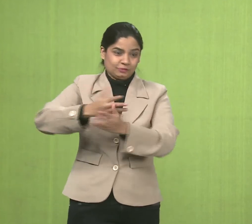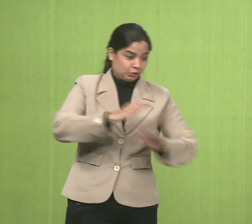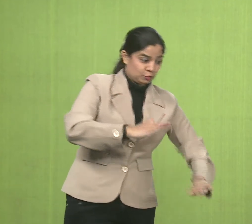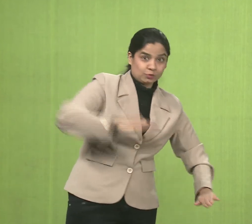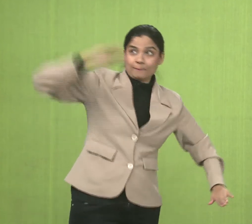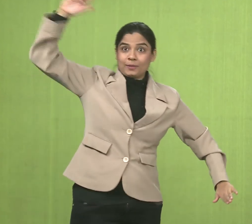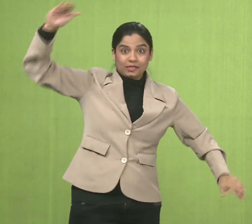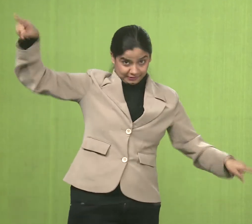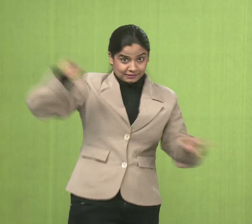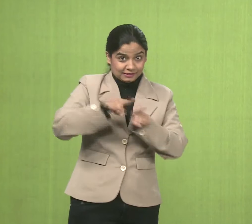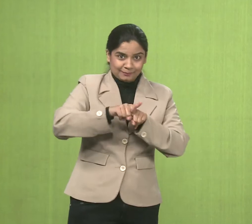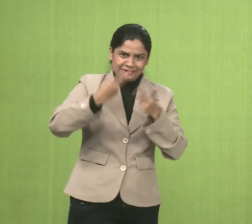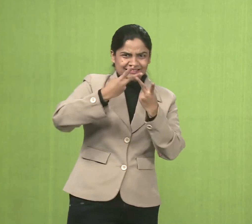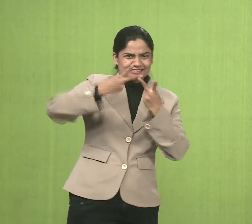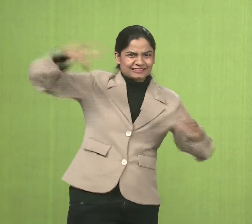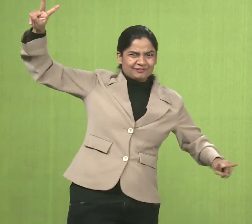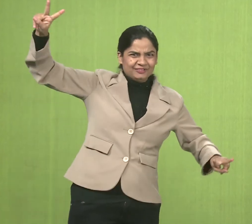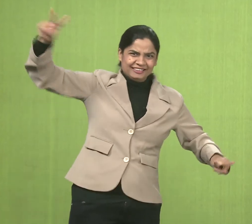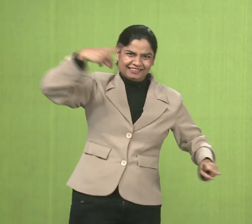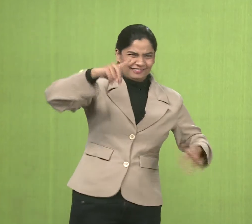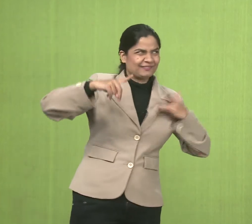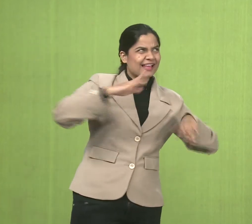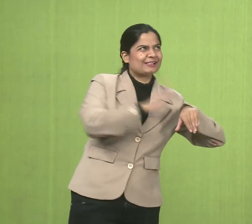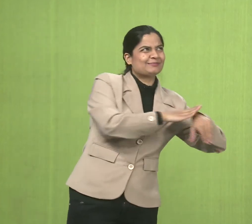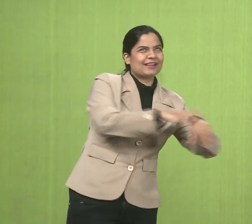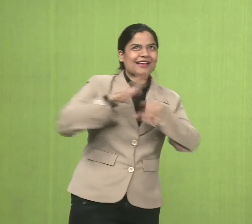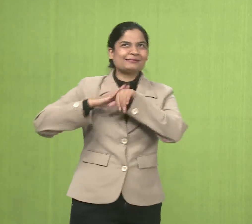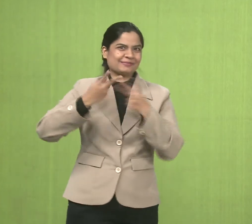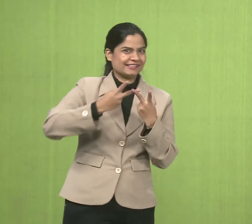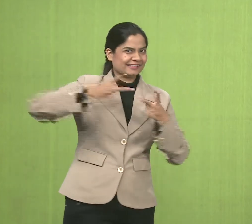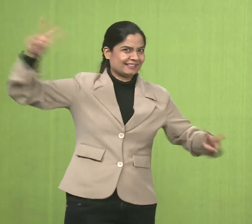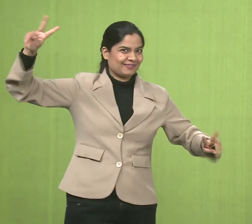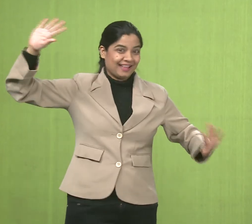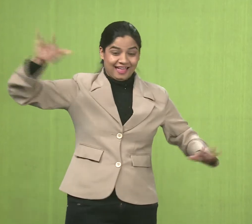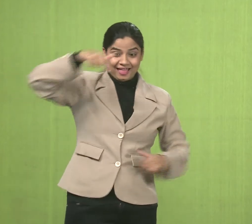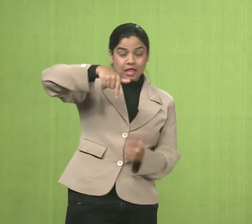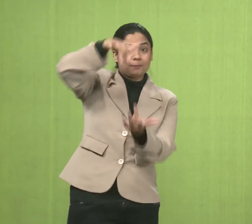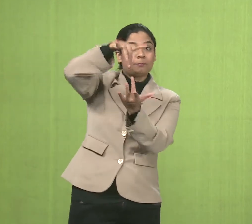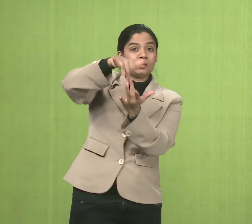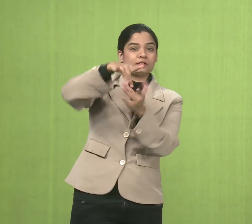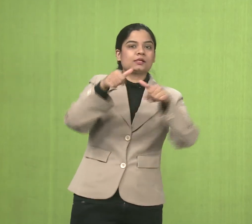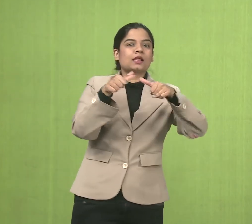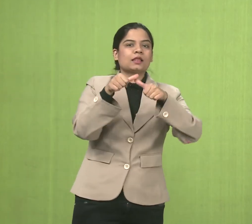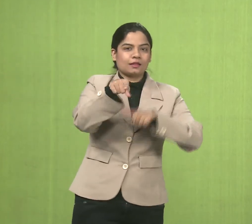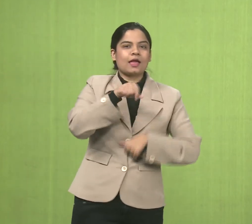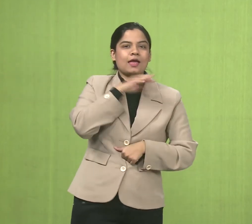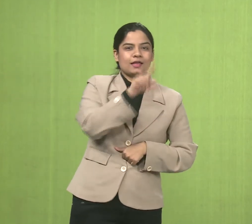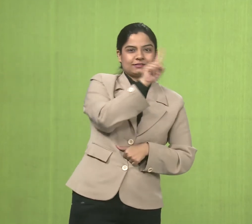And that's the adult group. They are two different kinds of group, right? We've all been through that. But there's a group